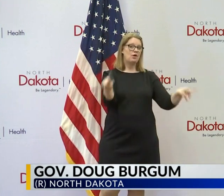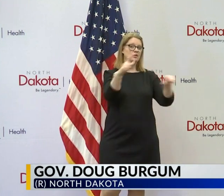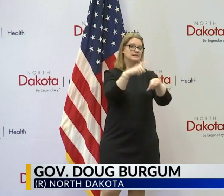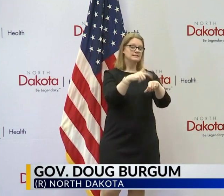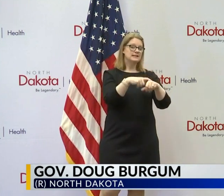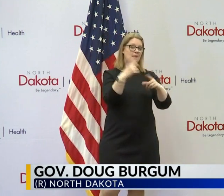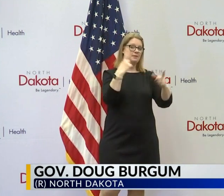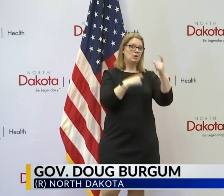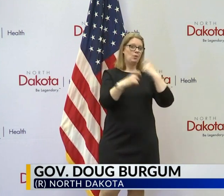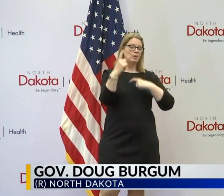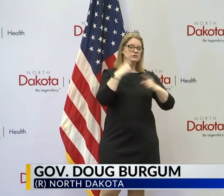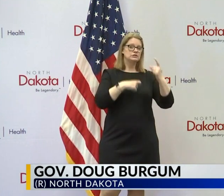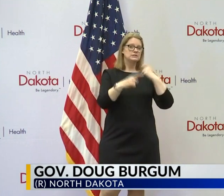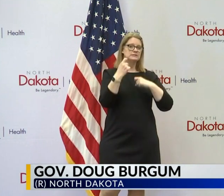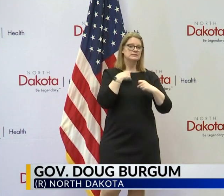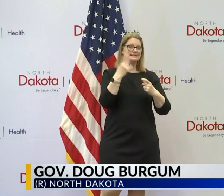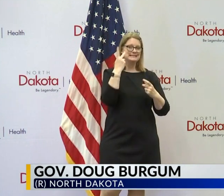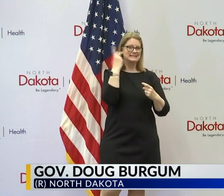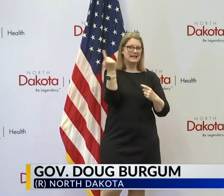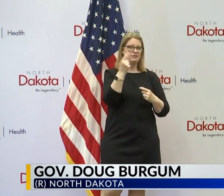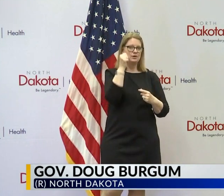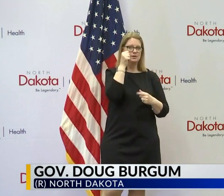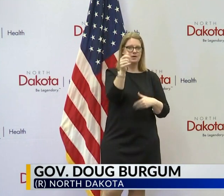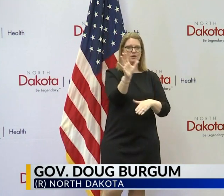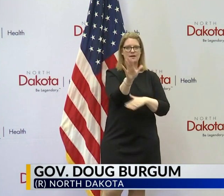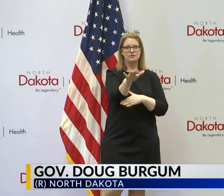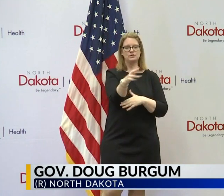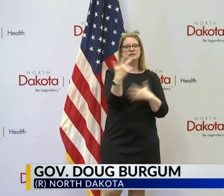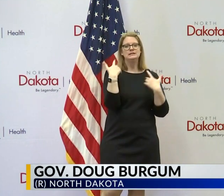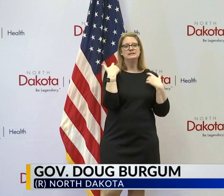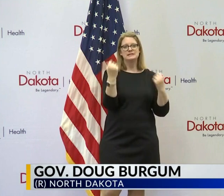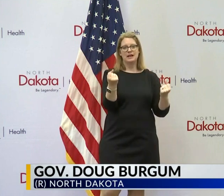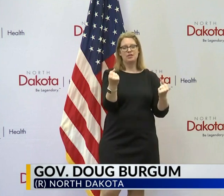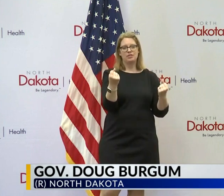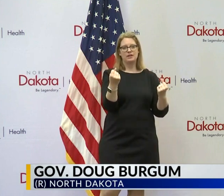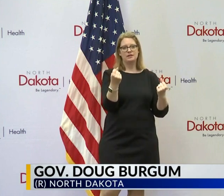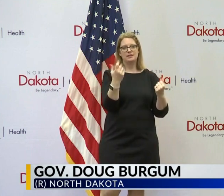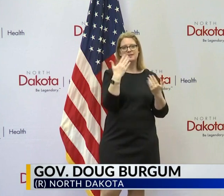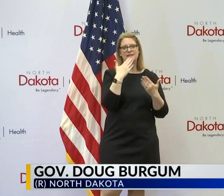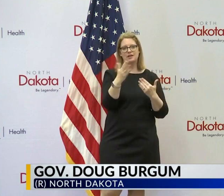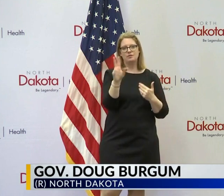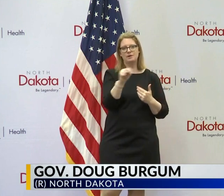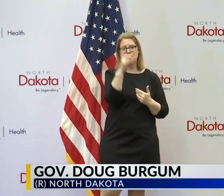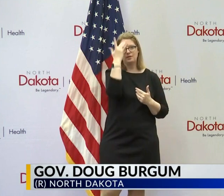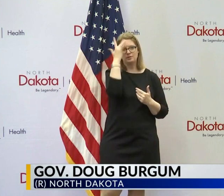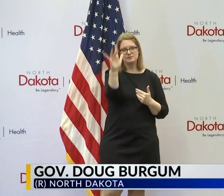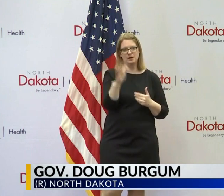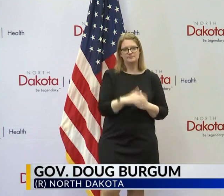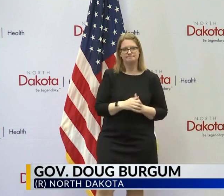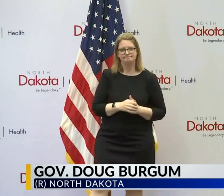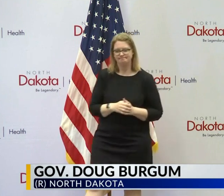your questions, and see everybody tomorrow afternoon. Stay healthy. Thanks for being North Dakota Smart.